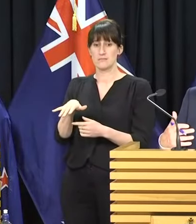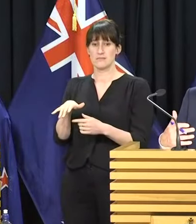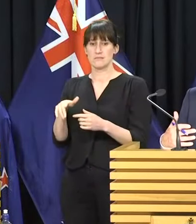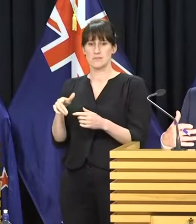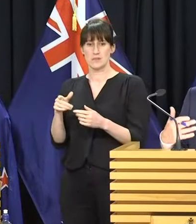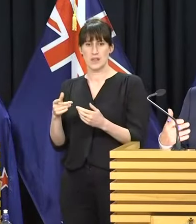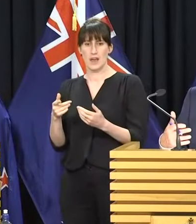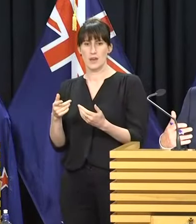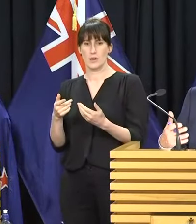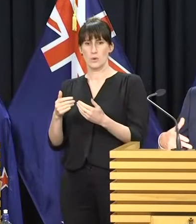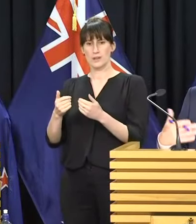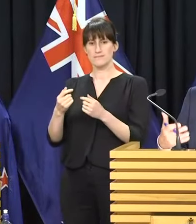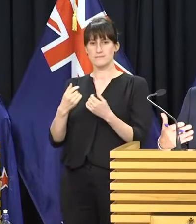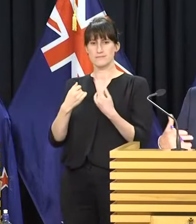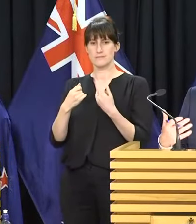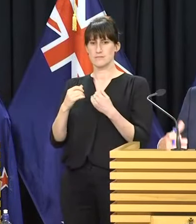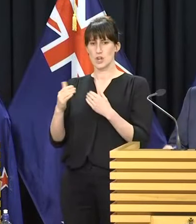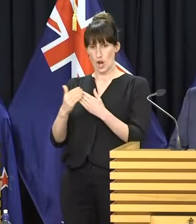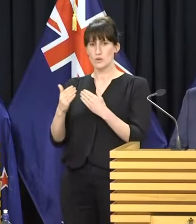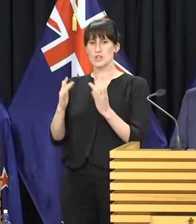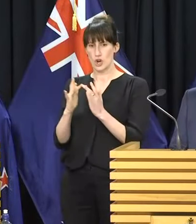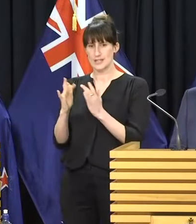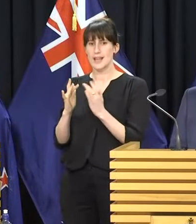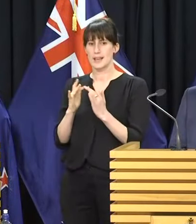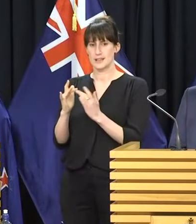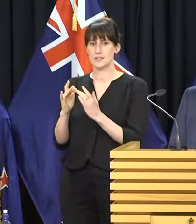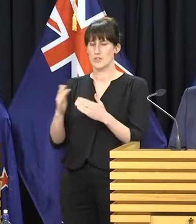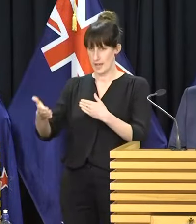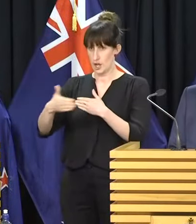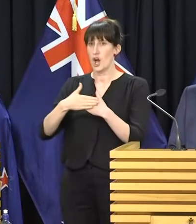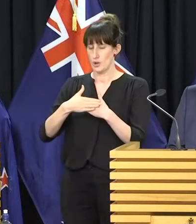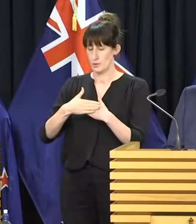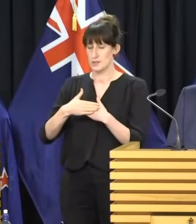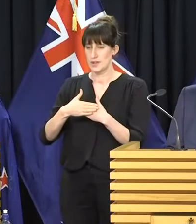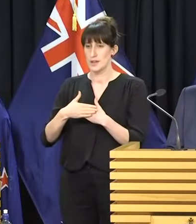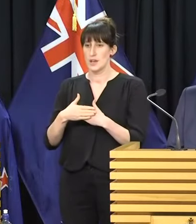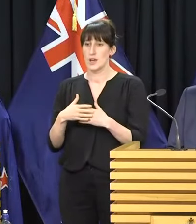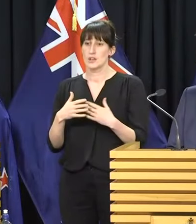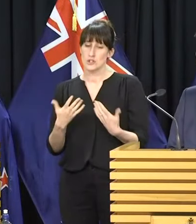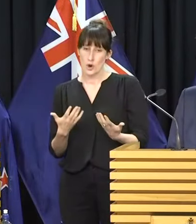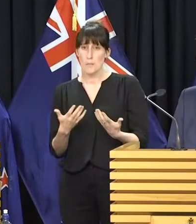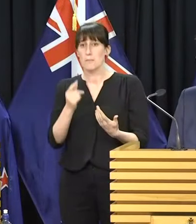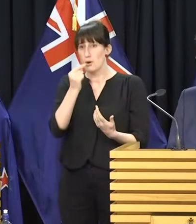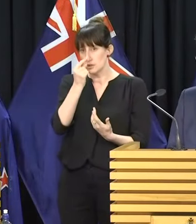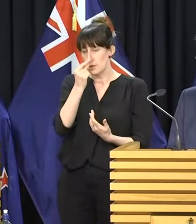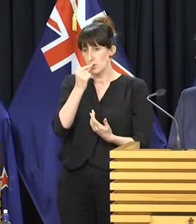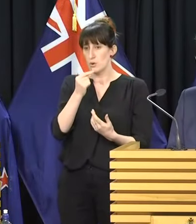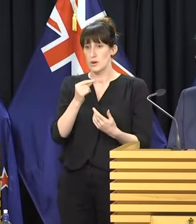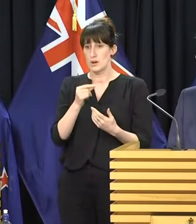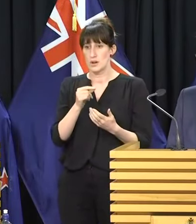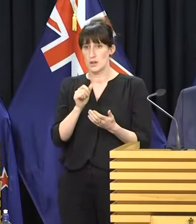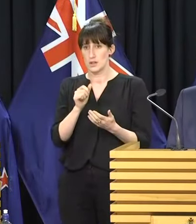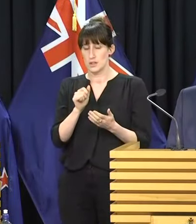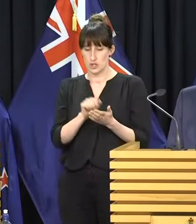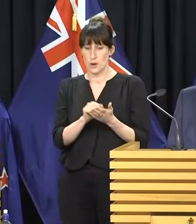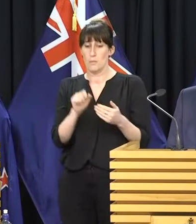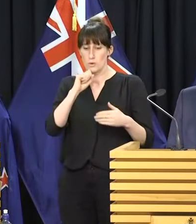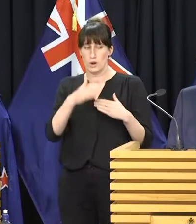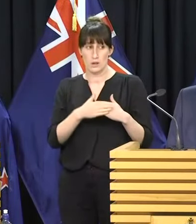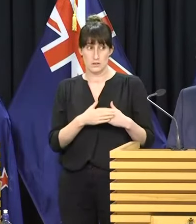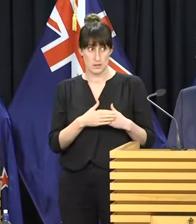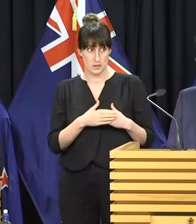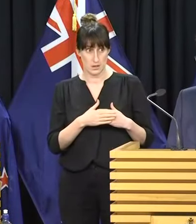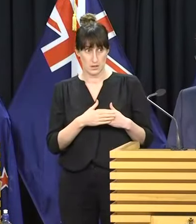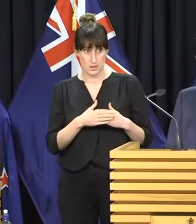to help with replacement income and revenue for businesses that may have to close. So the store is closed? That would be